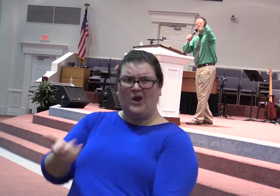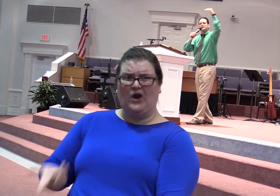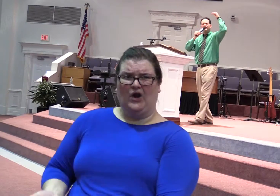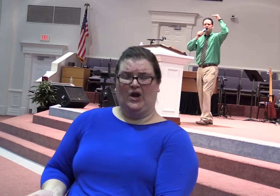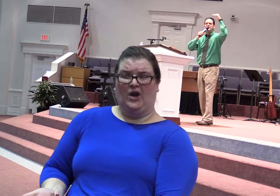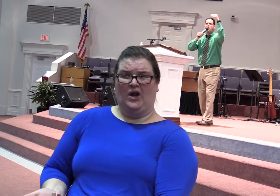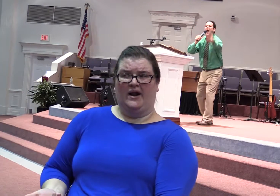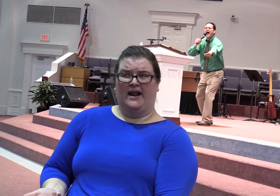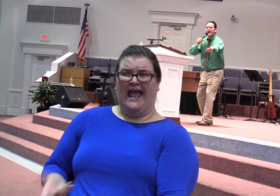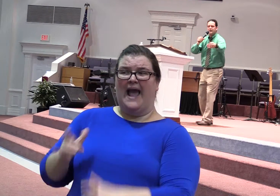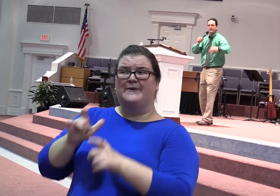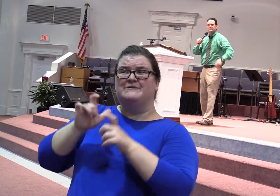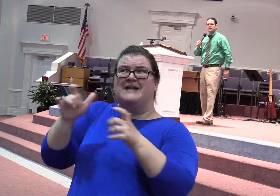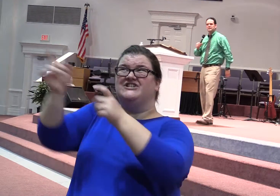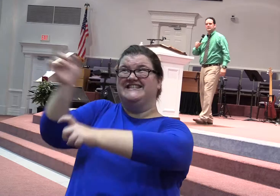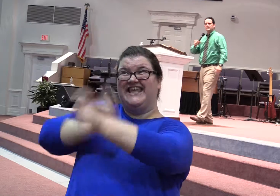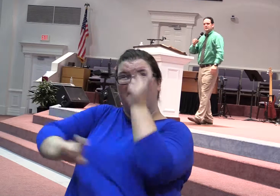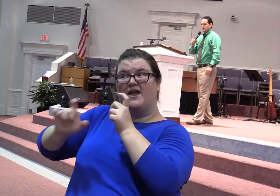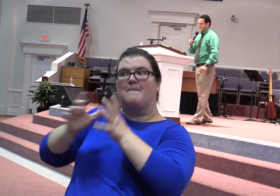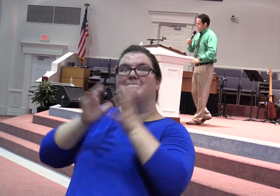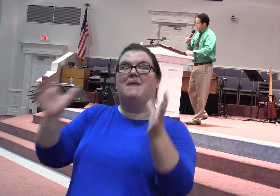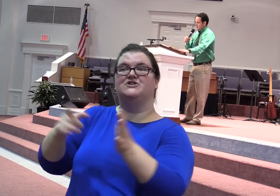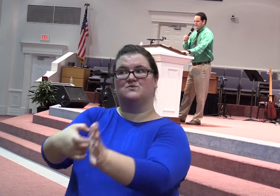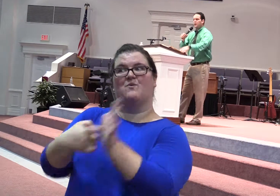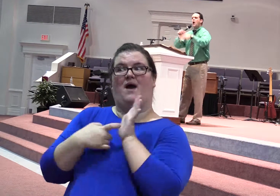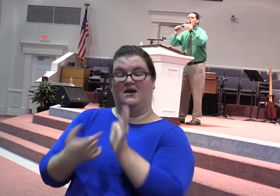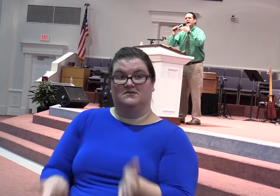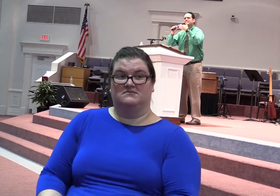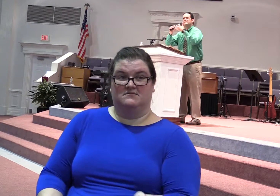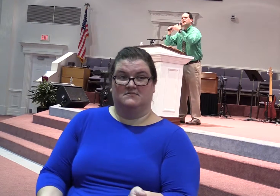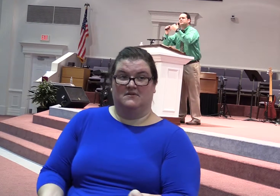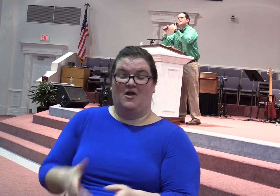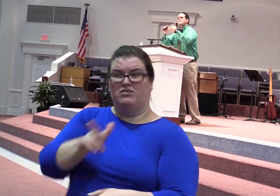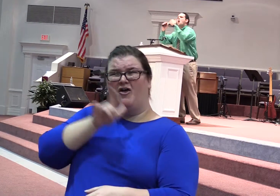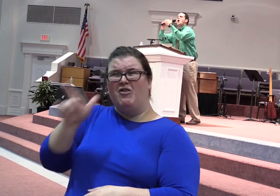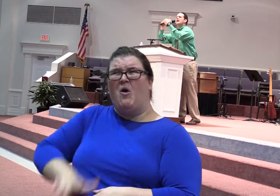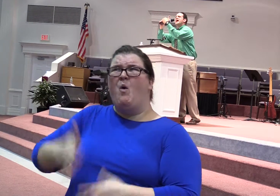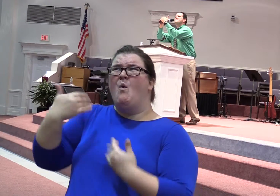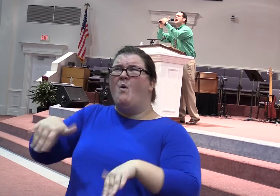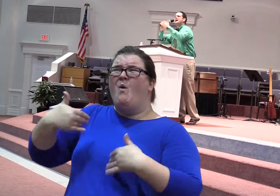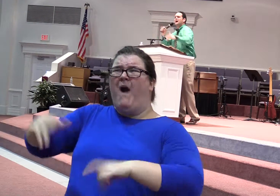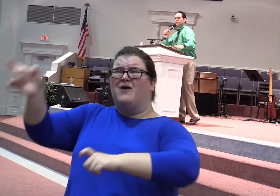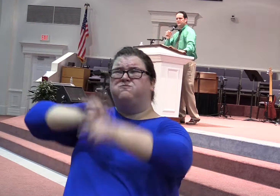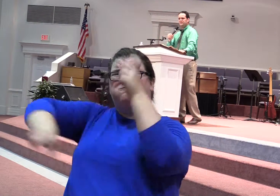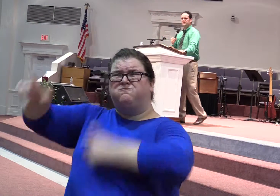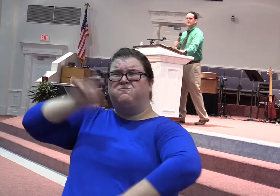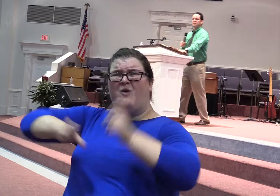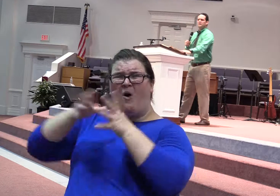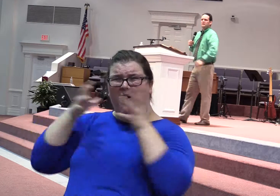given, much is required. Right. The Lord has given us more than anybody